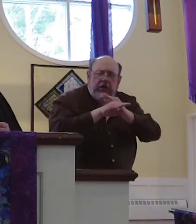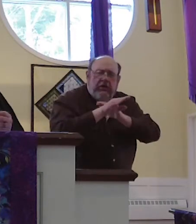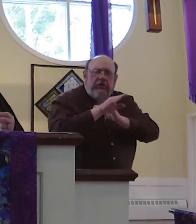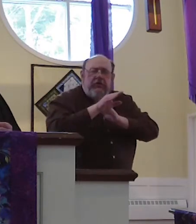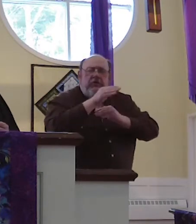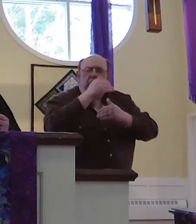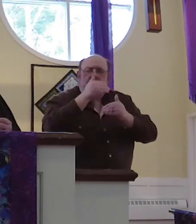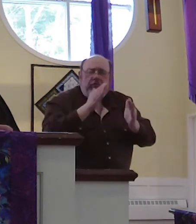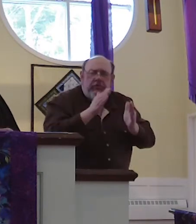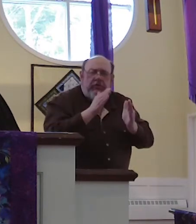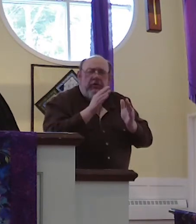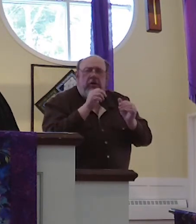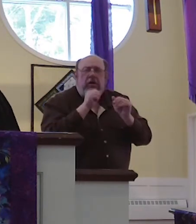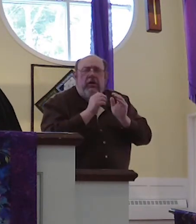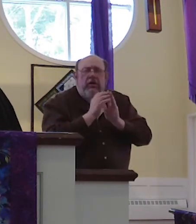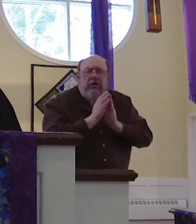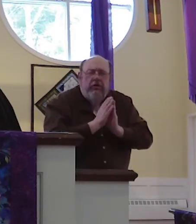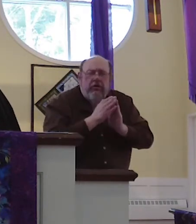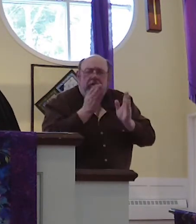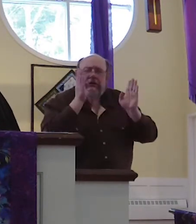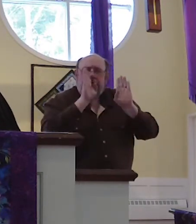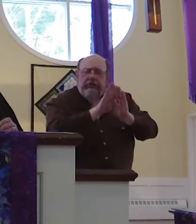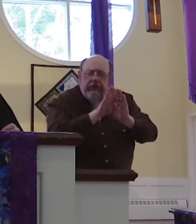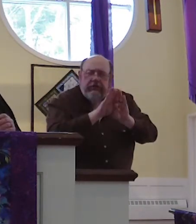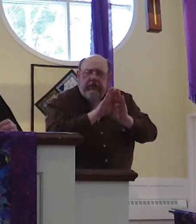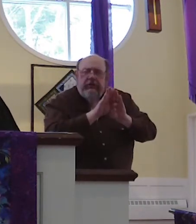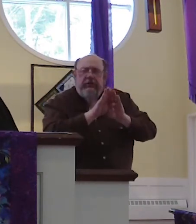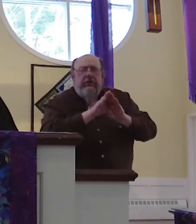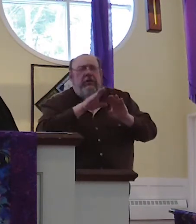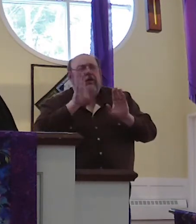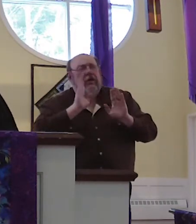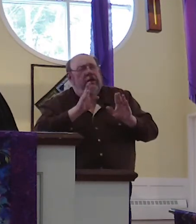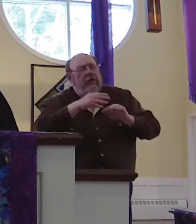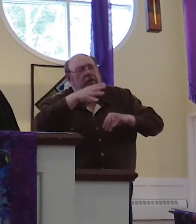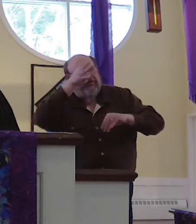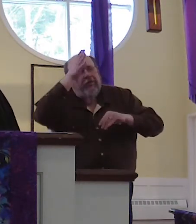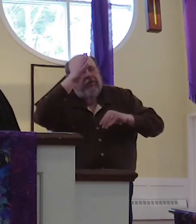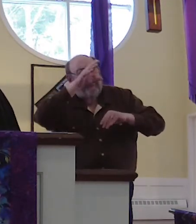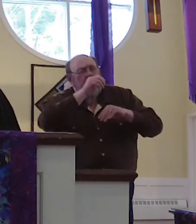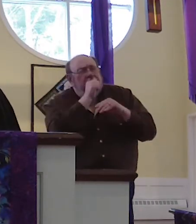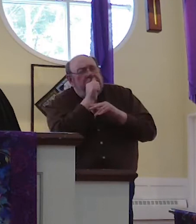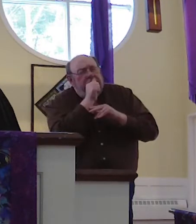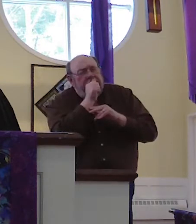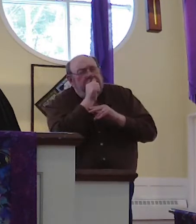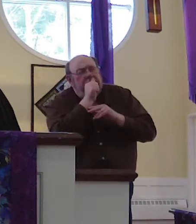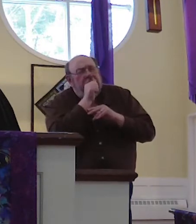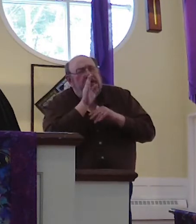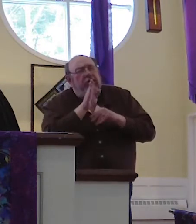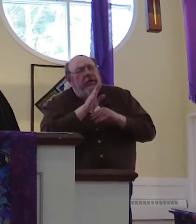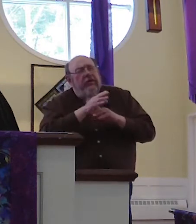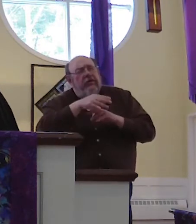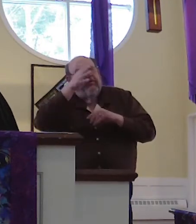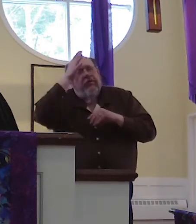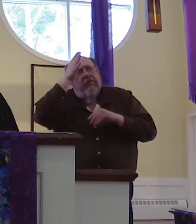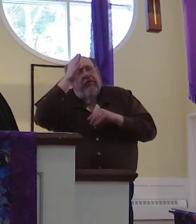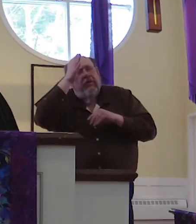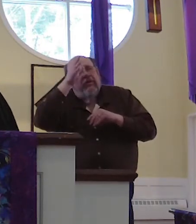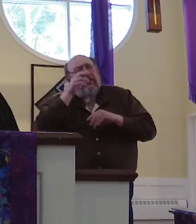the door and pray to your Father who is in secret, and your Father who sees in secret will reward